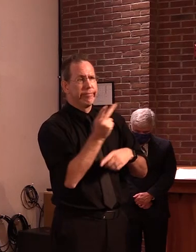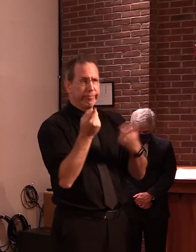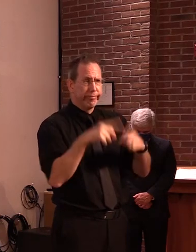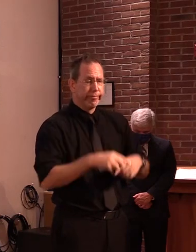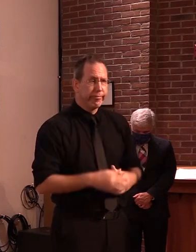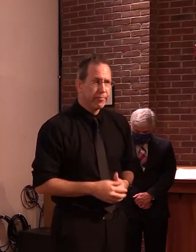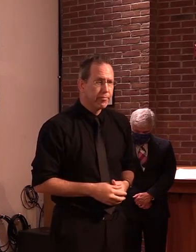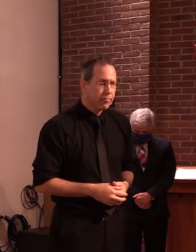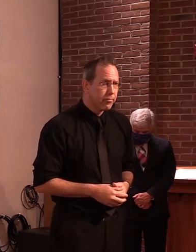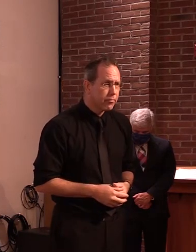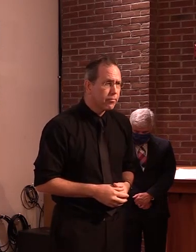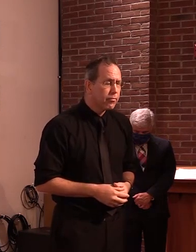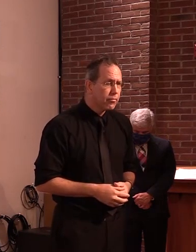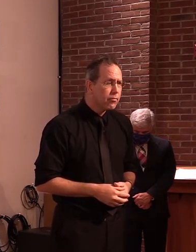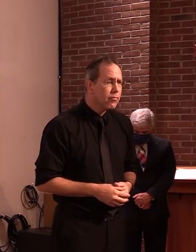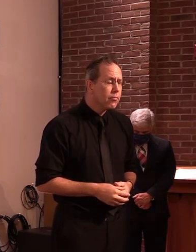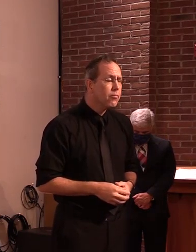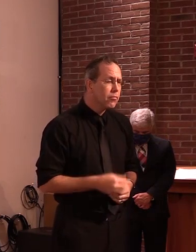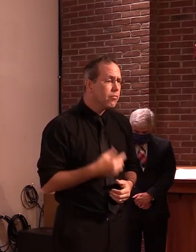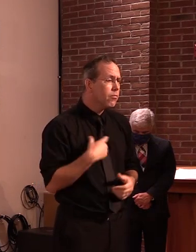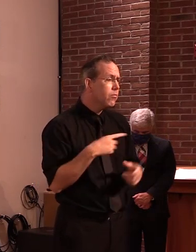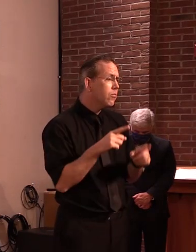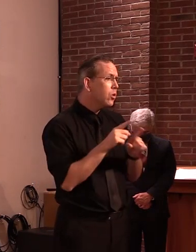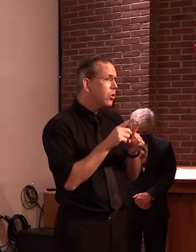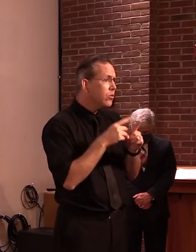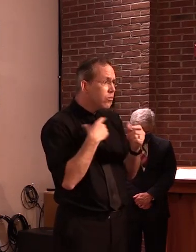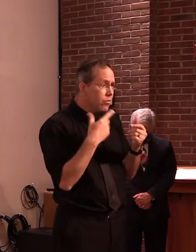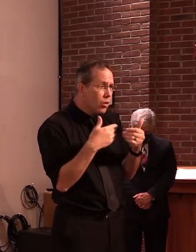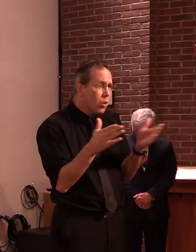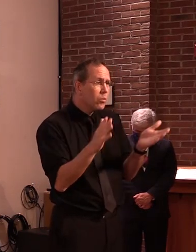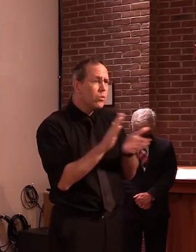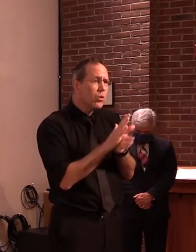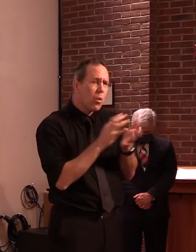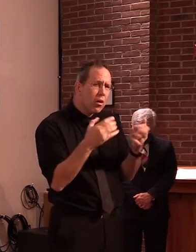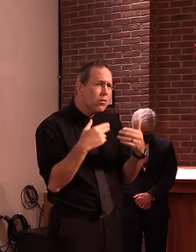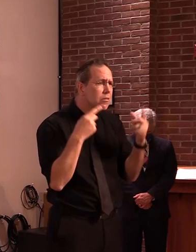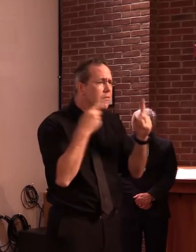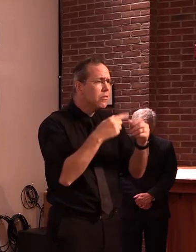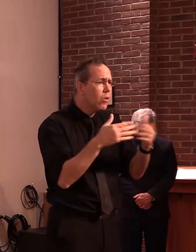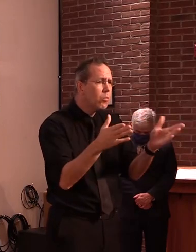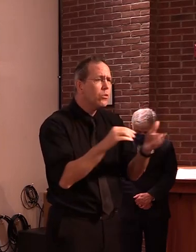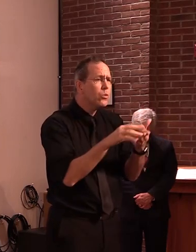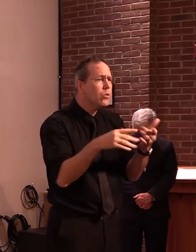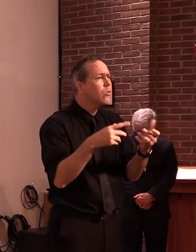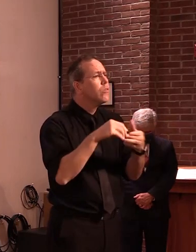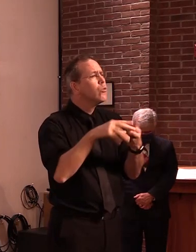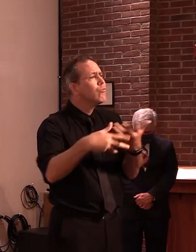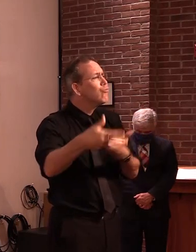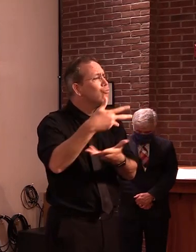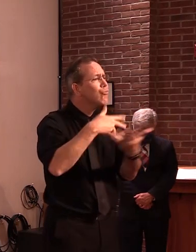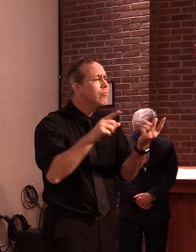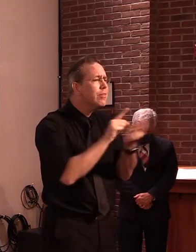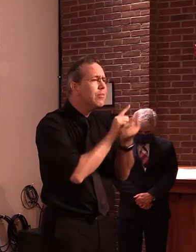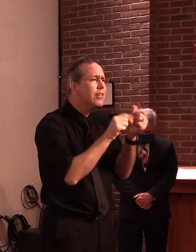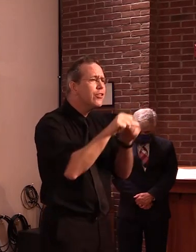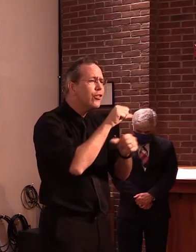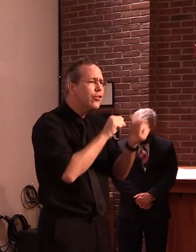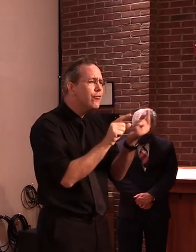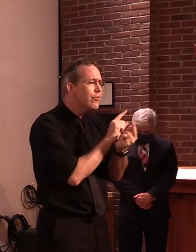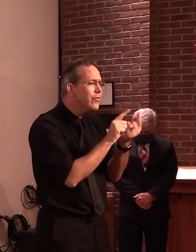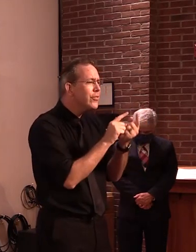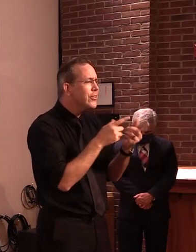that's beneficial for our kids, and it's the right thing to do. And as I said last